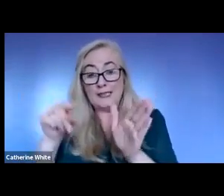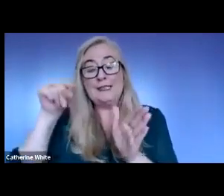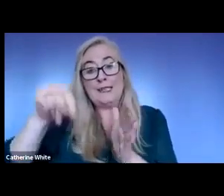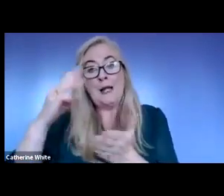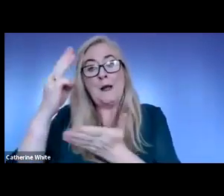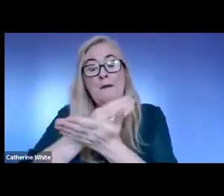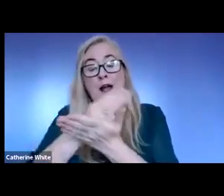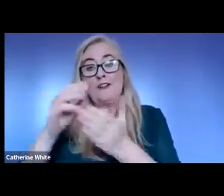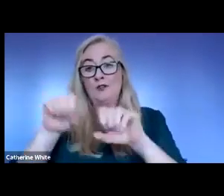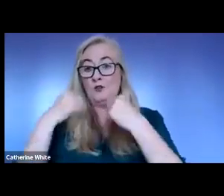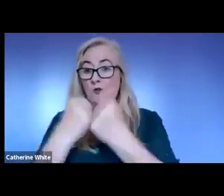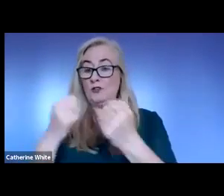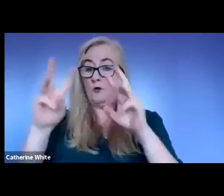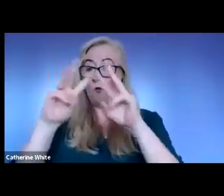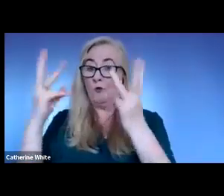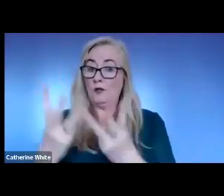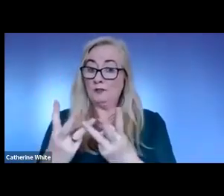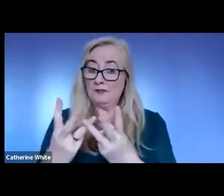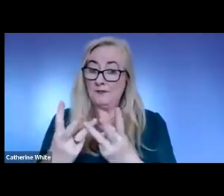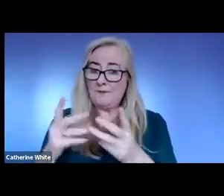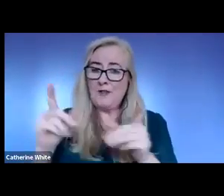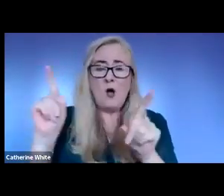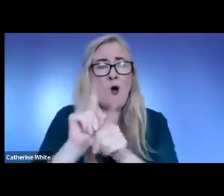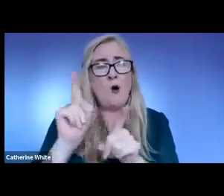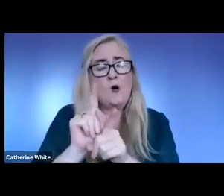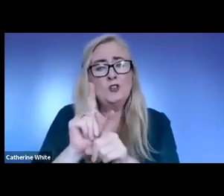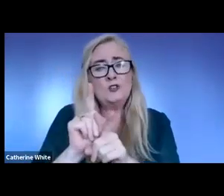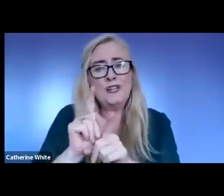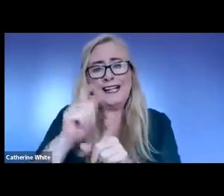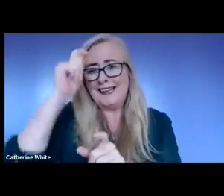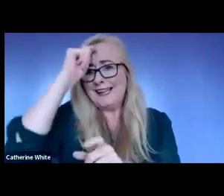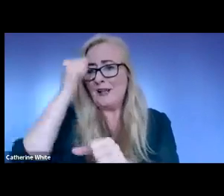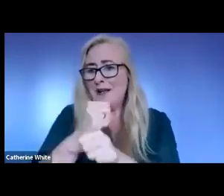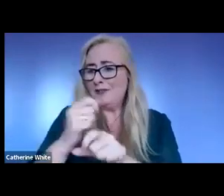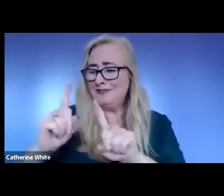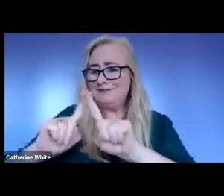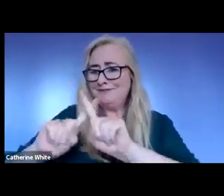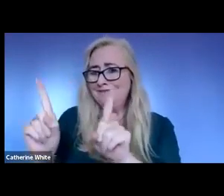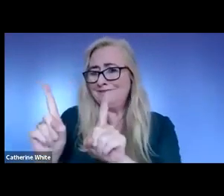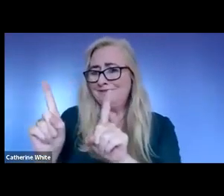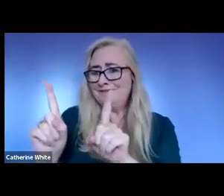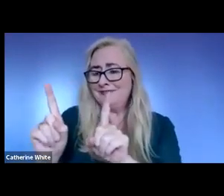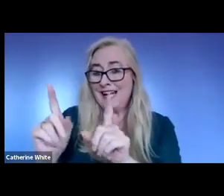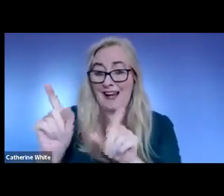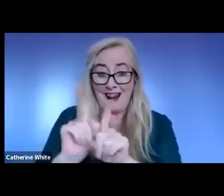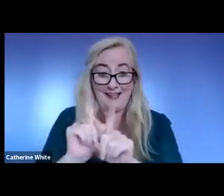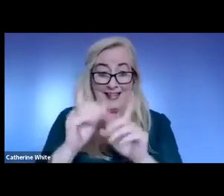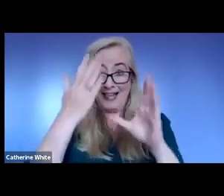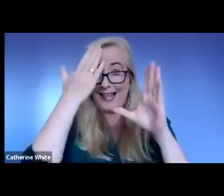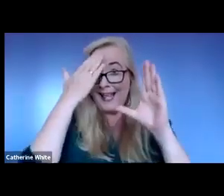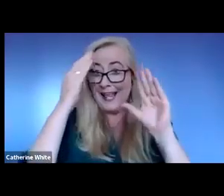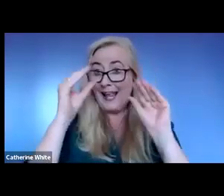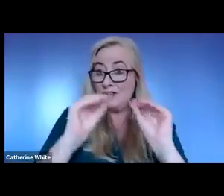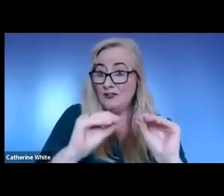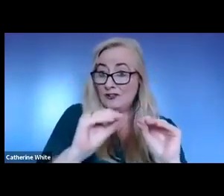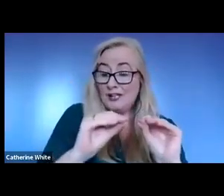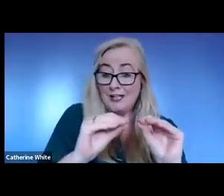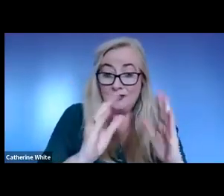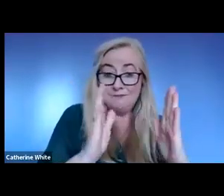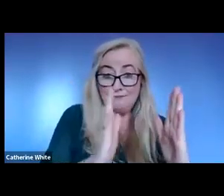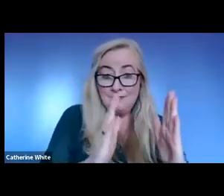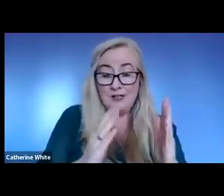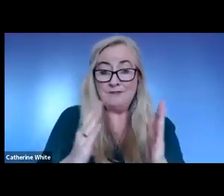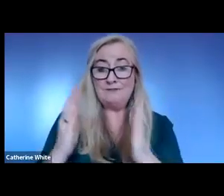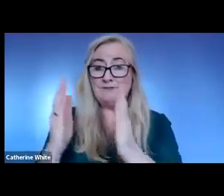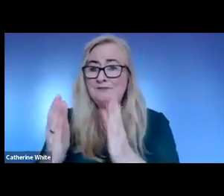social world. And in terms of, I'm just thinking of a number of different, if we look at education as sense-making, some of the work on